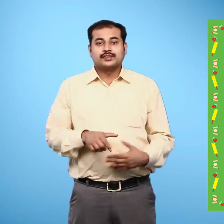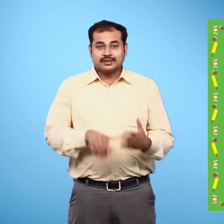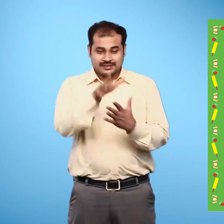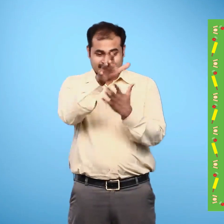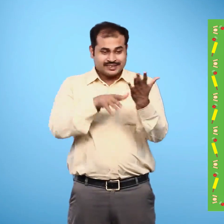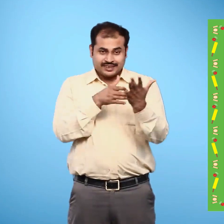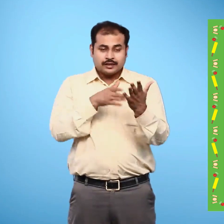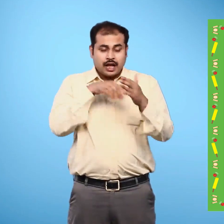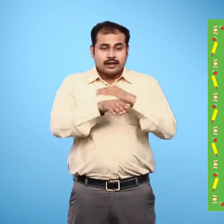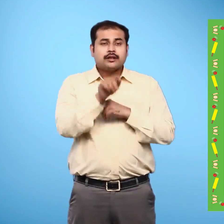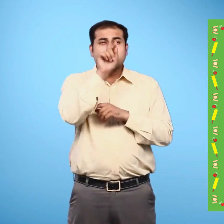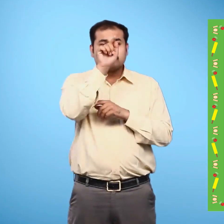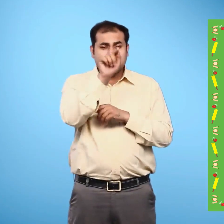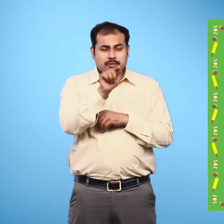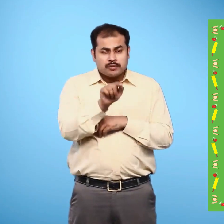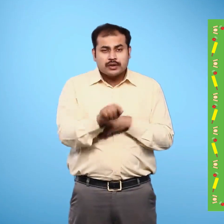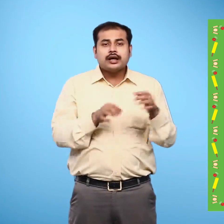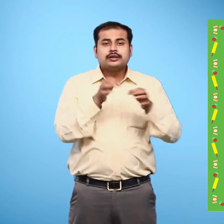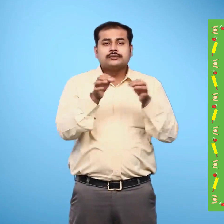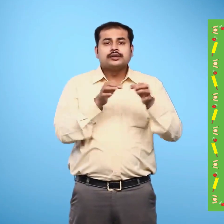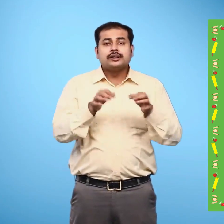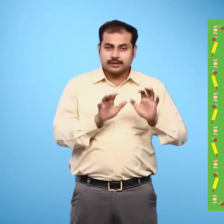In this page, there are some instructions to play the game